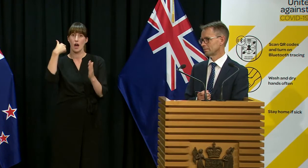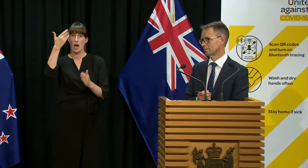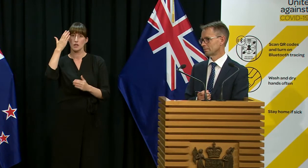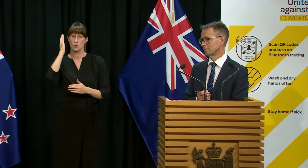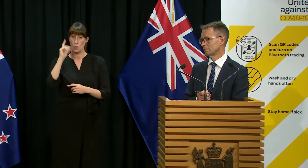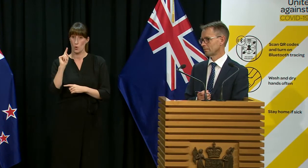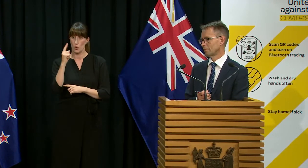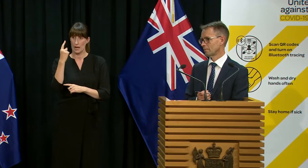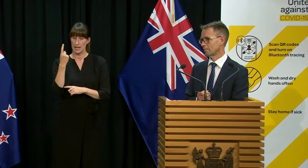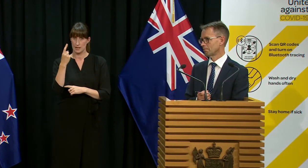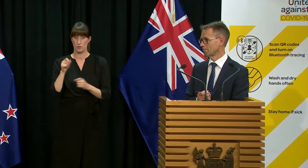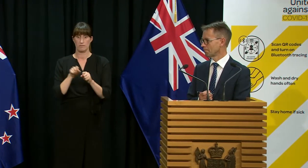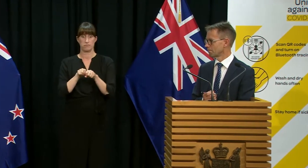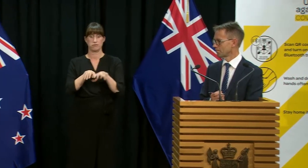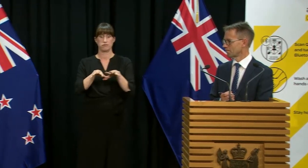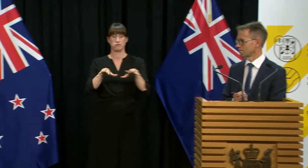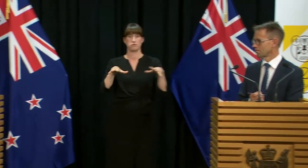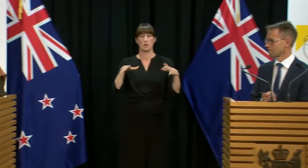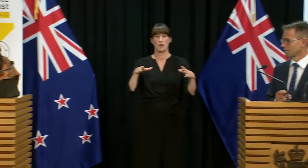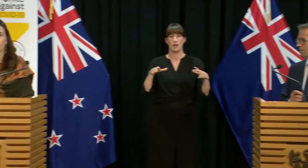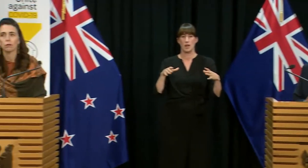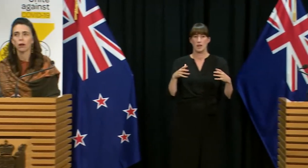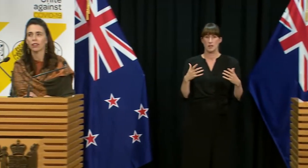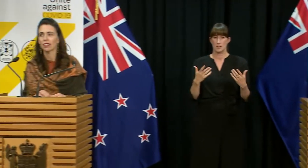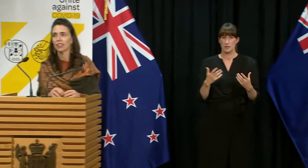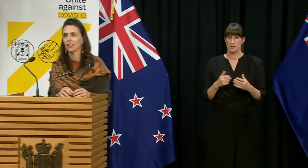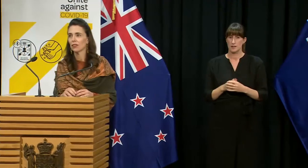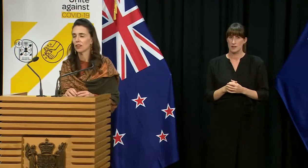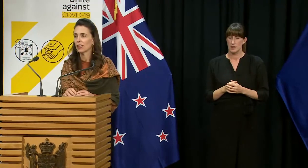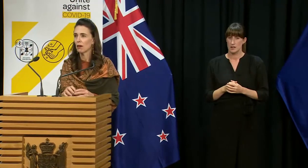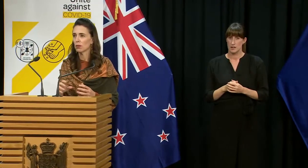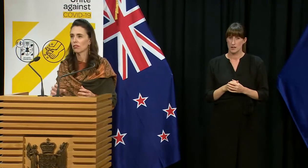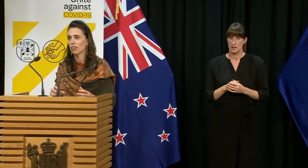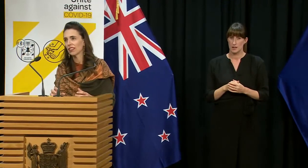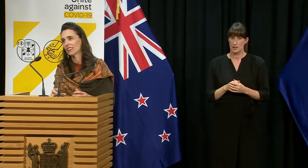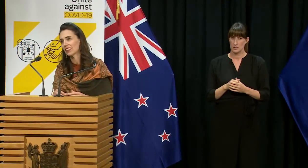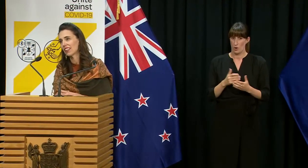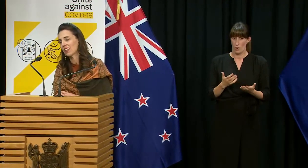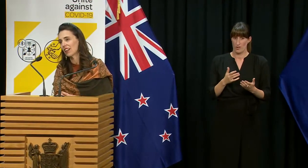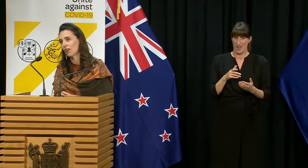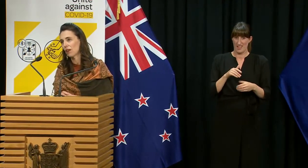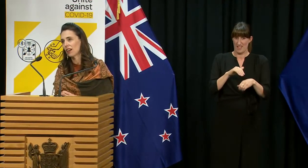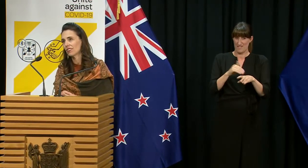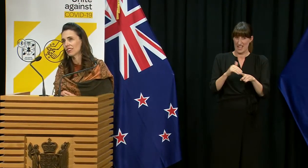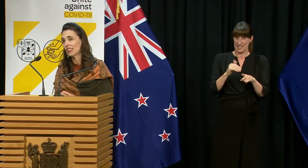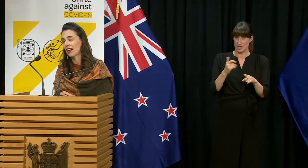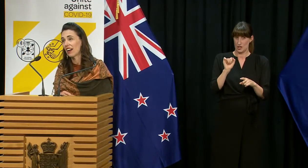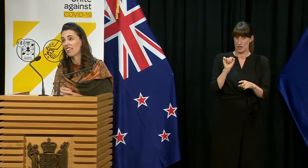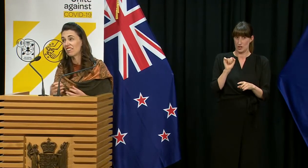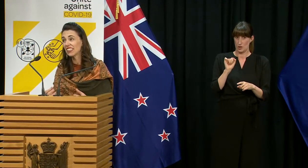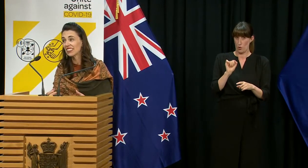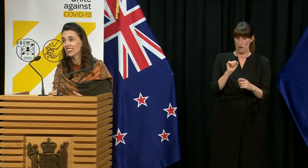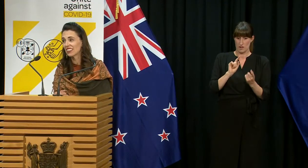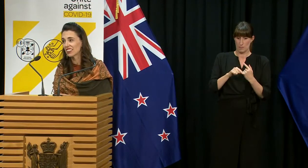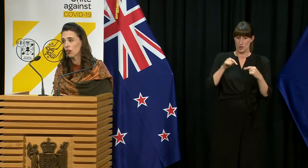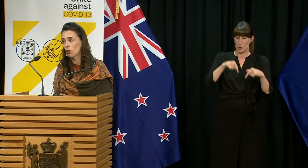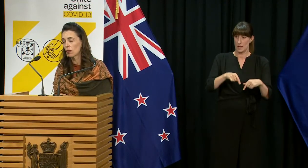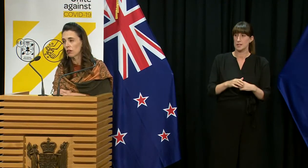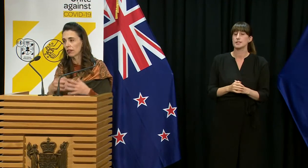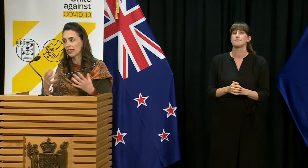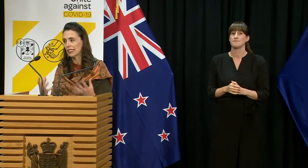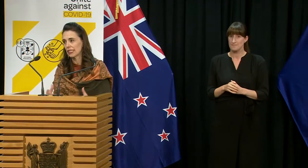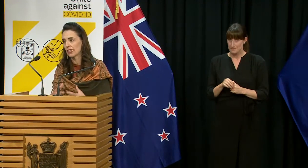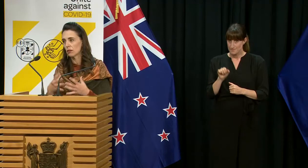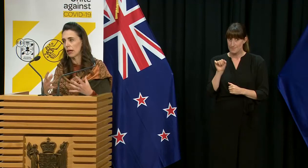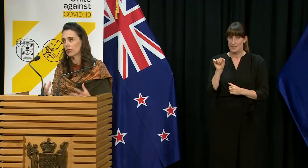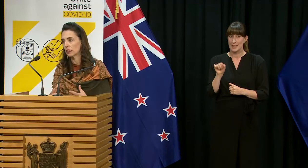here? Yeah, of course, keeping in mind there were a number of factors there around events and so on